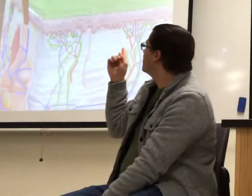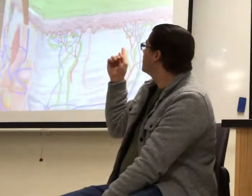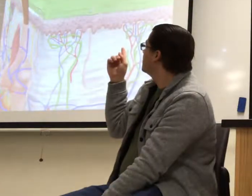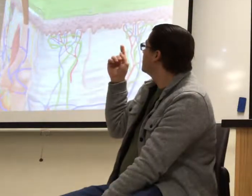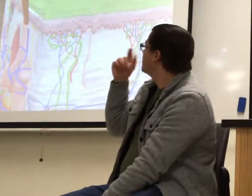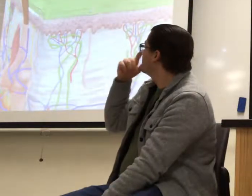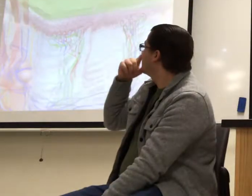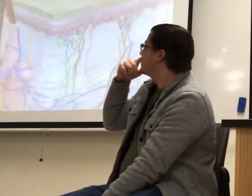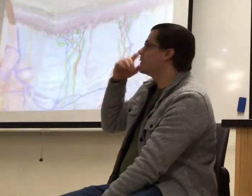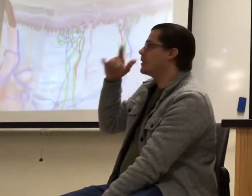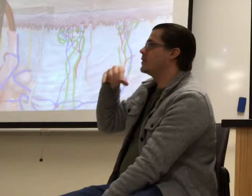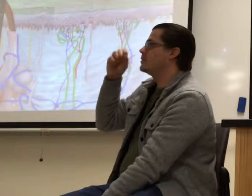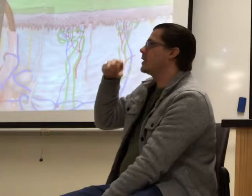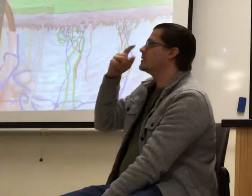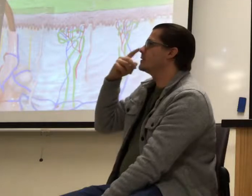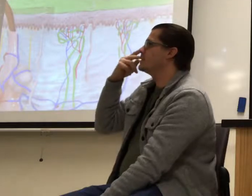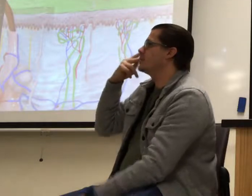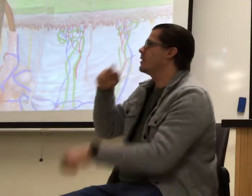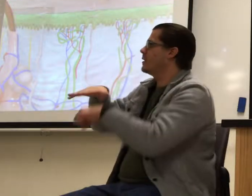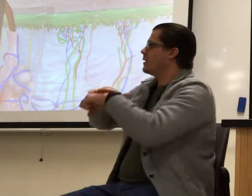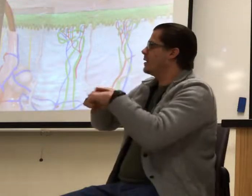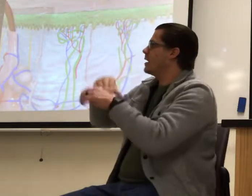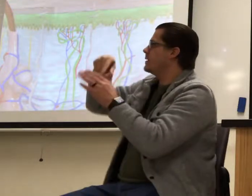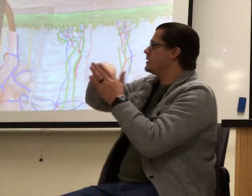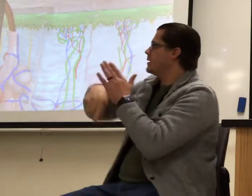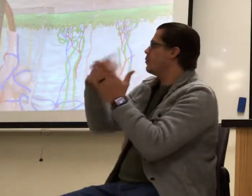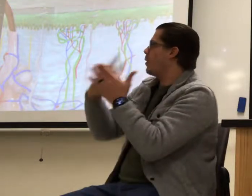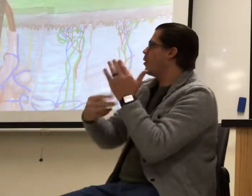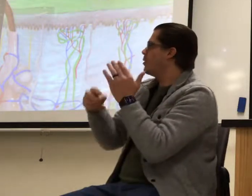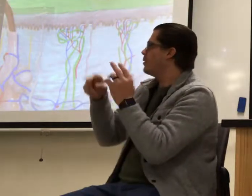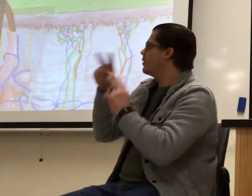superficial and deep layers of the epidermis, but it's both